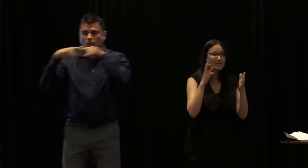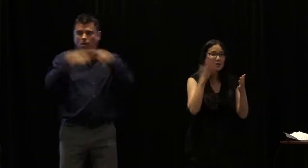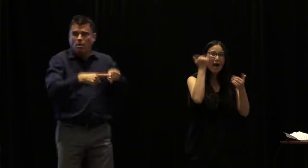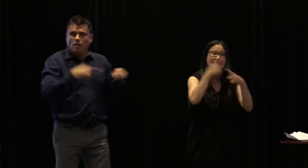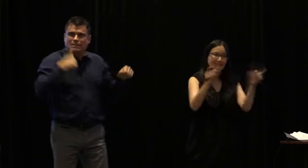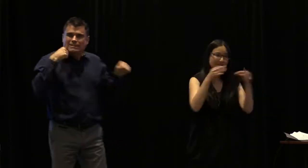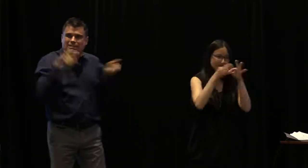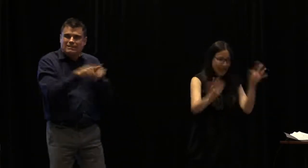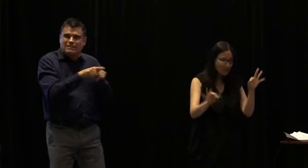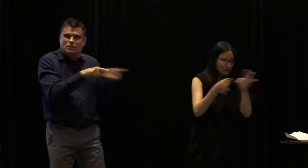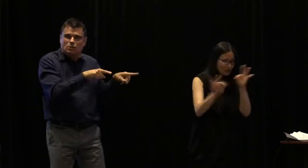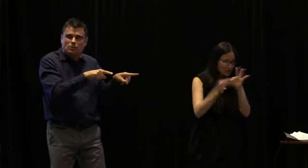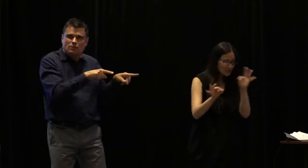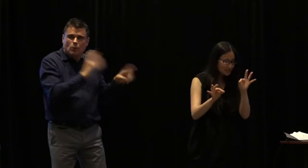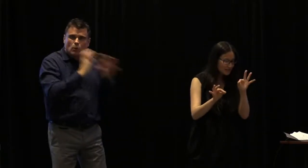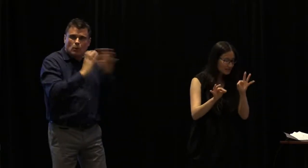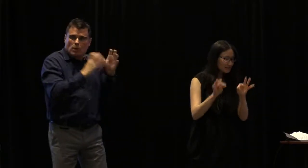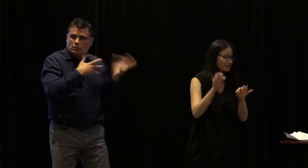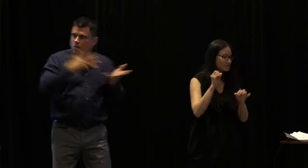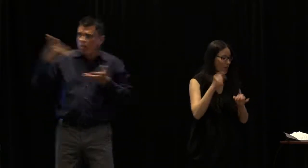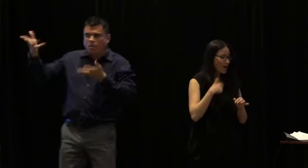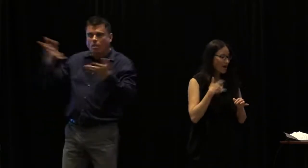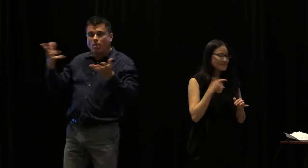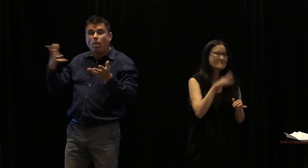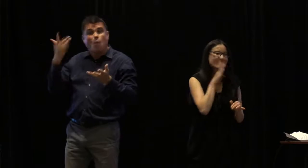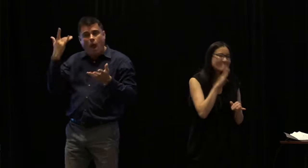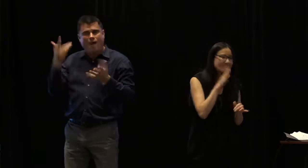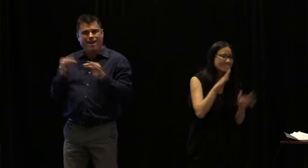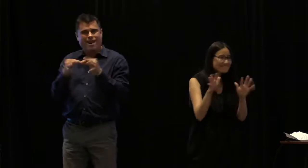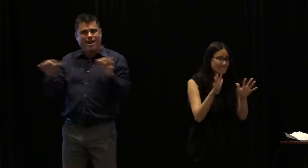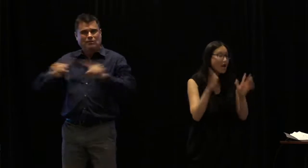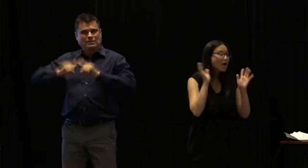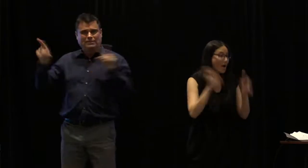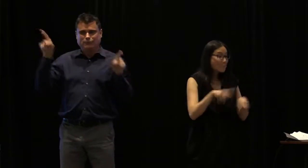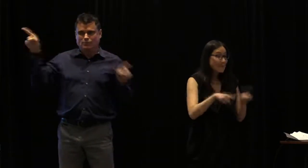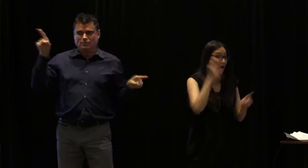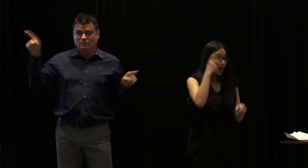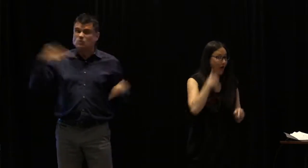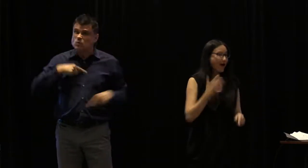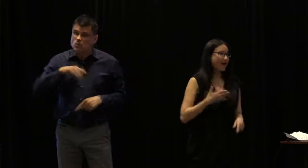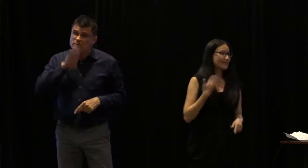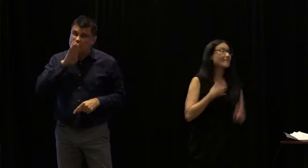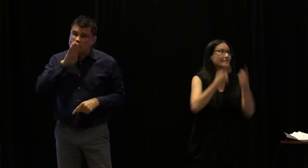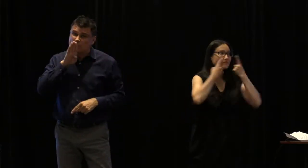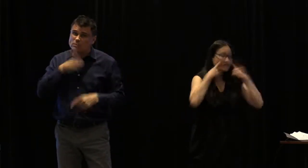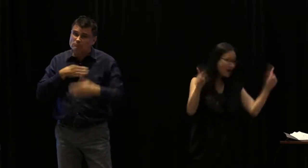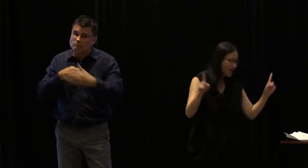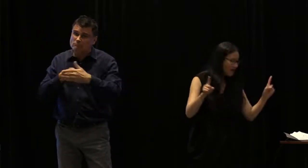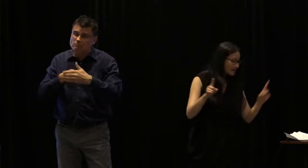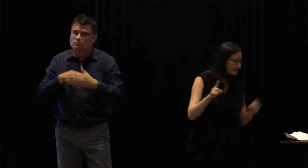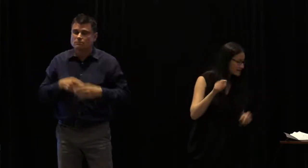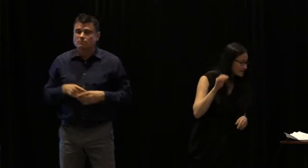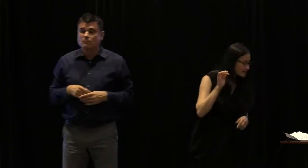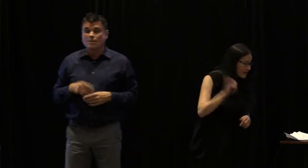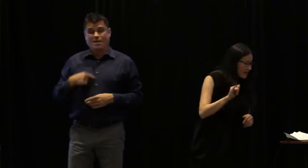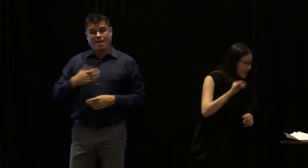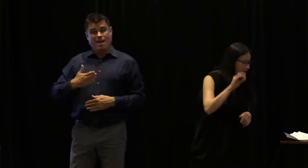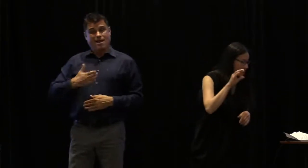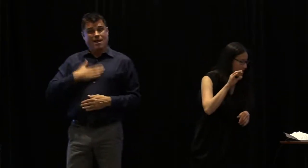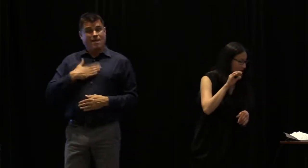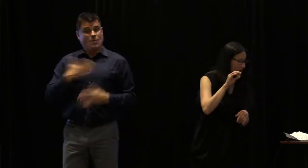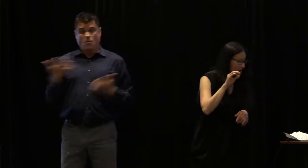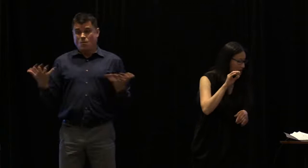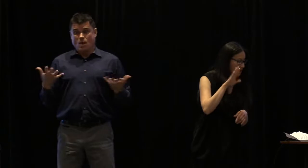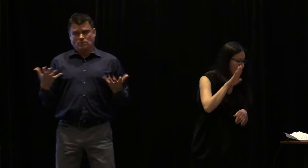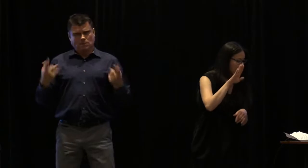on my sister often. We, of course, are dealing with multiple language differences. But I was so